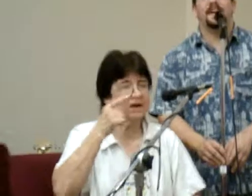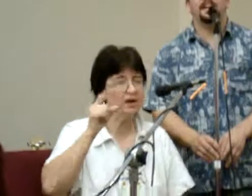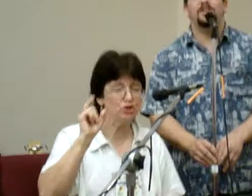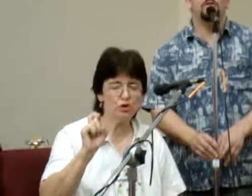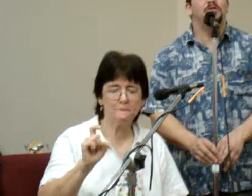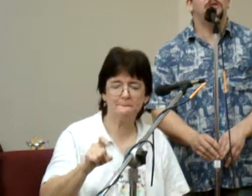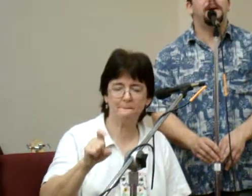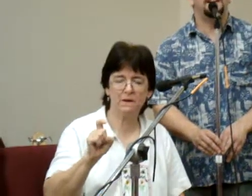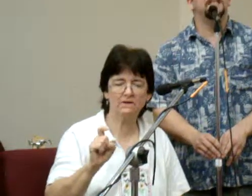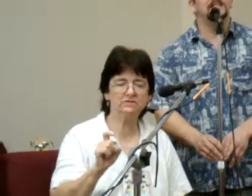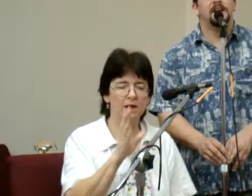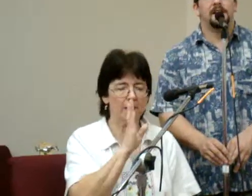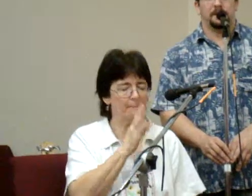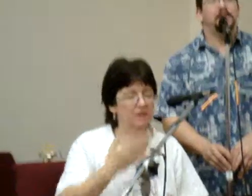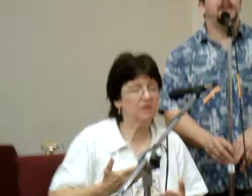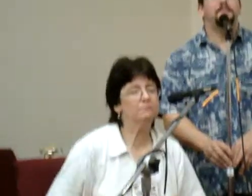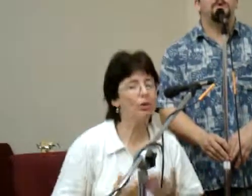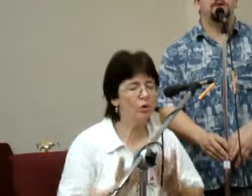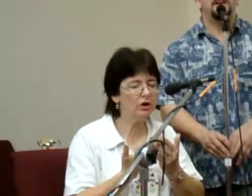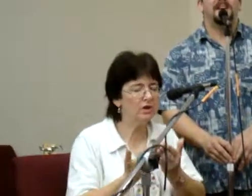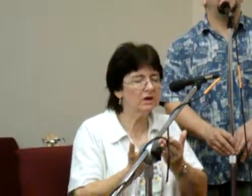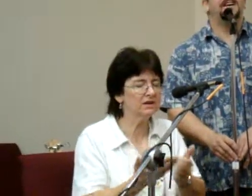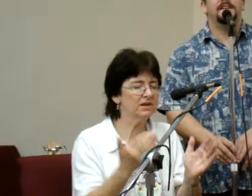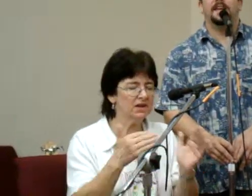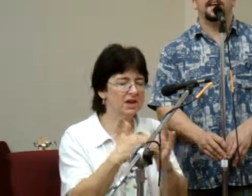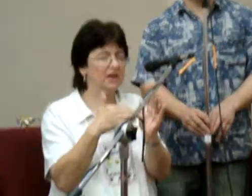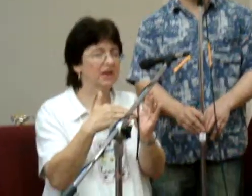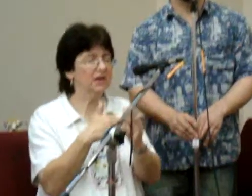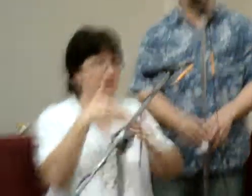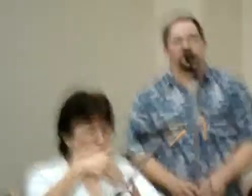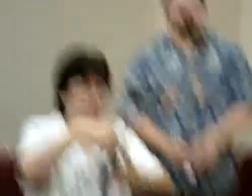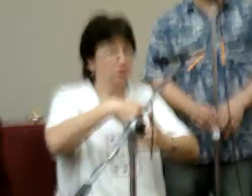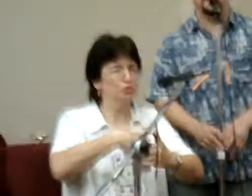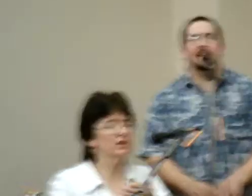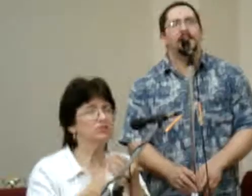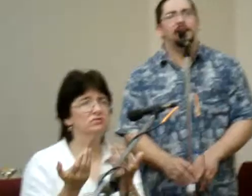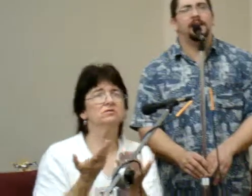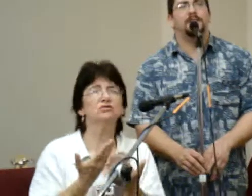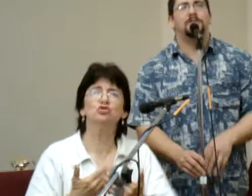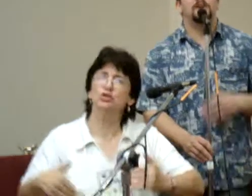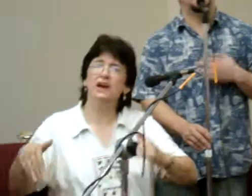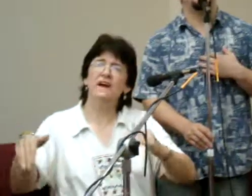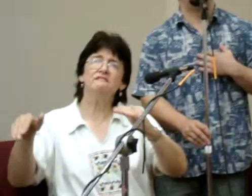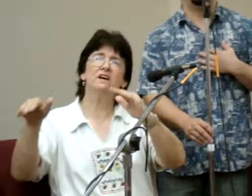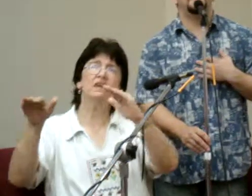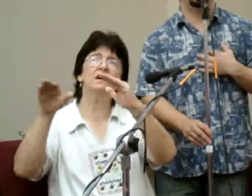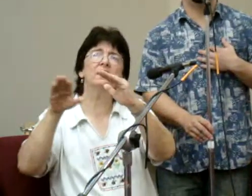They say you must be born again to